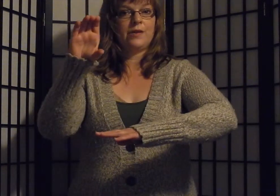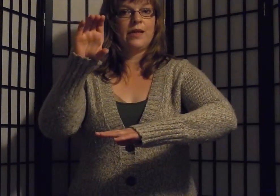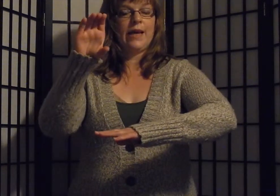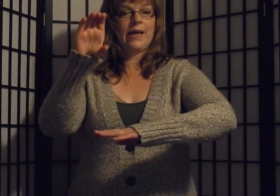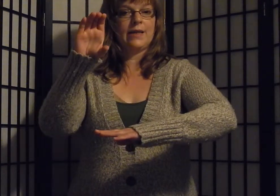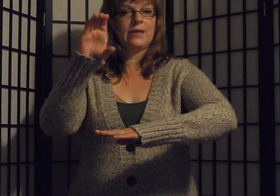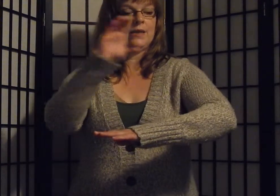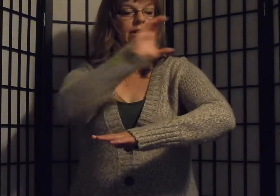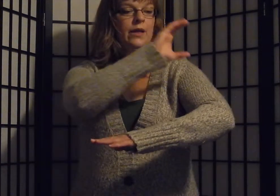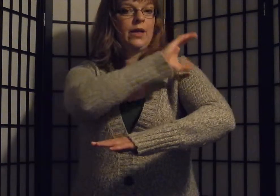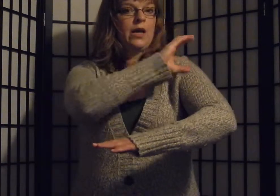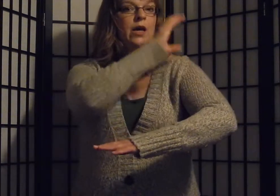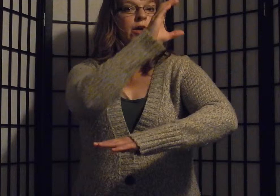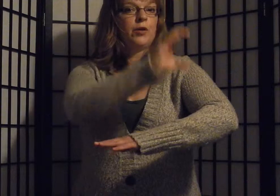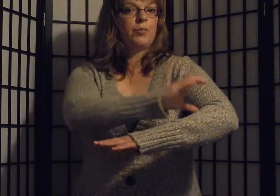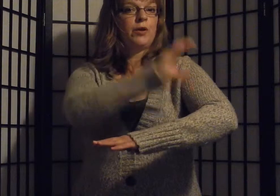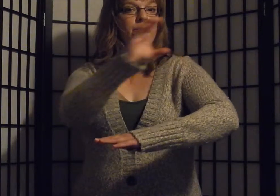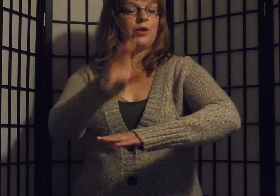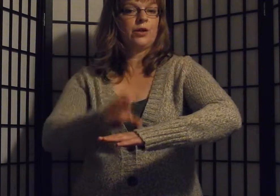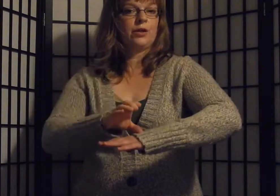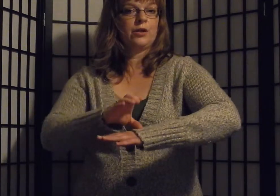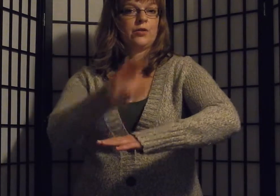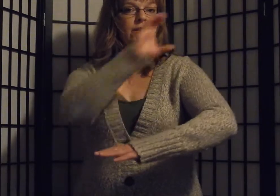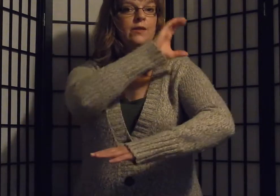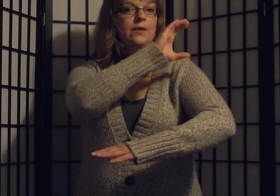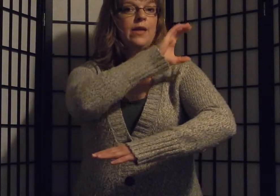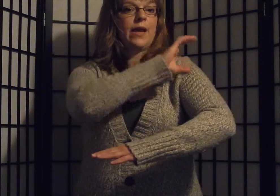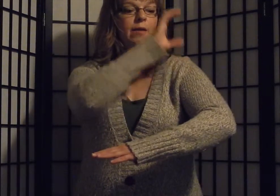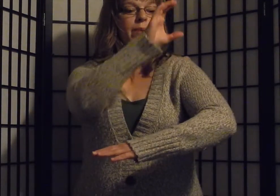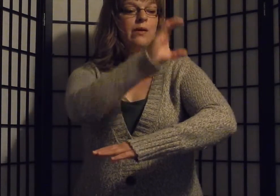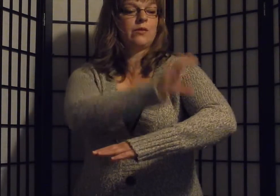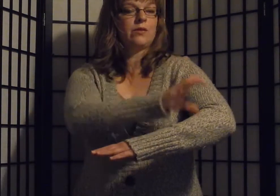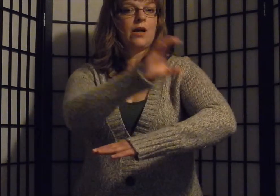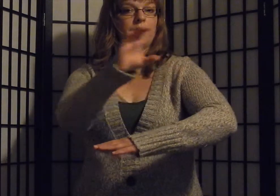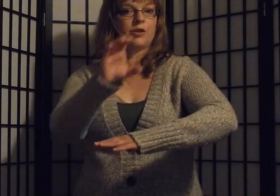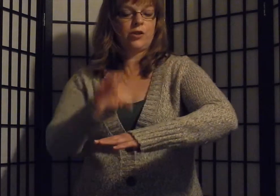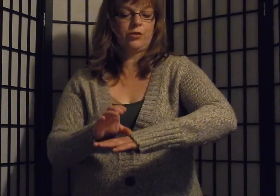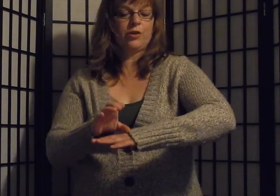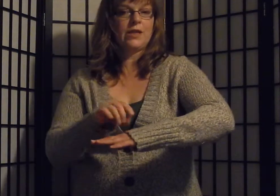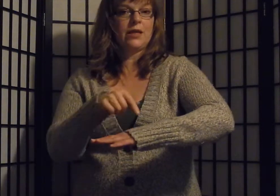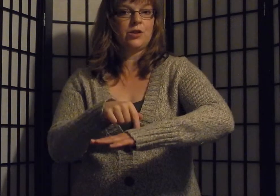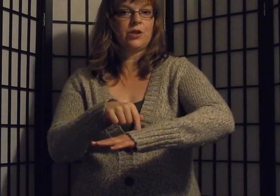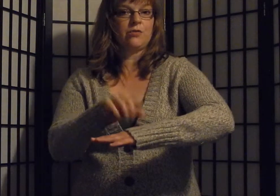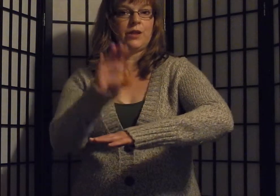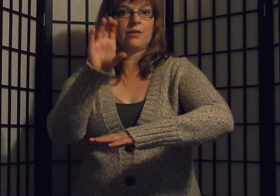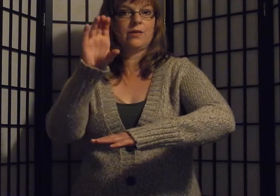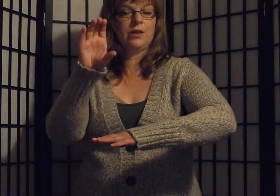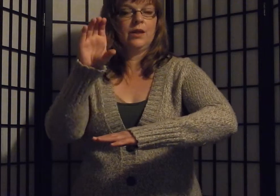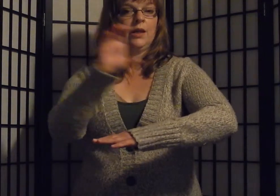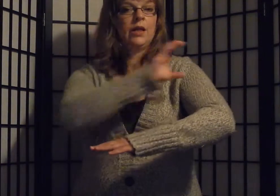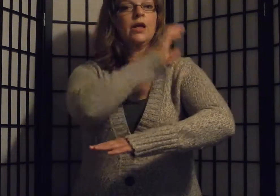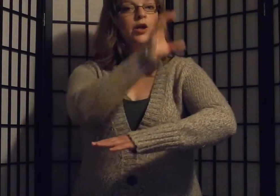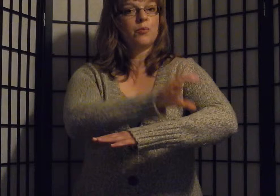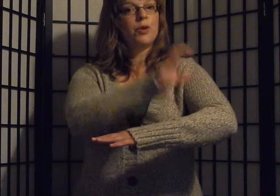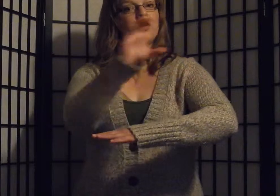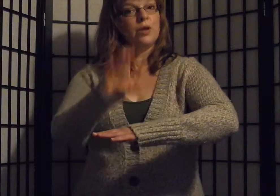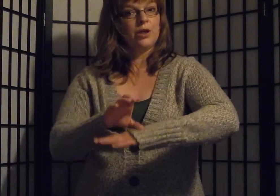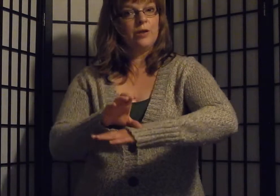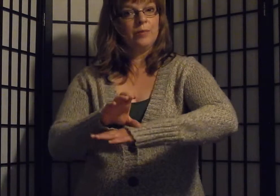C hand, computer. So this C hand bounces off your shoulder down to your wrist. Computer,